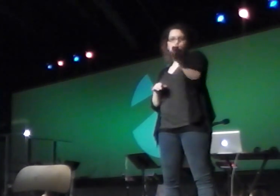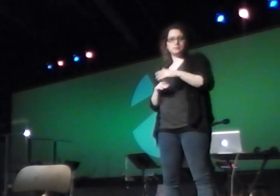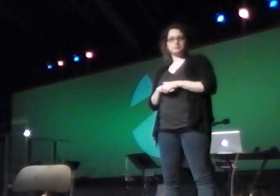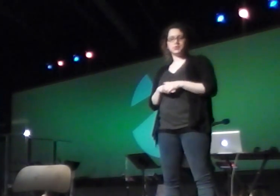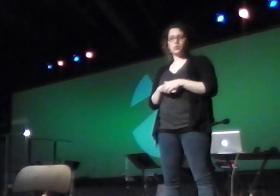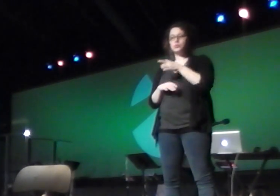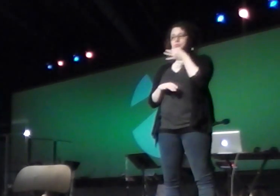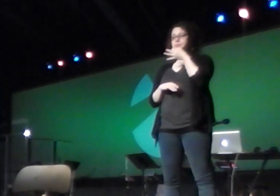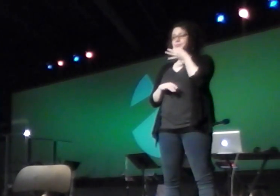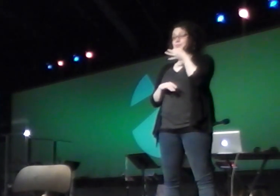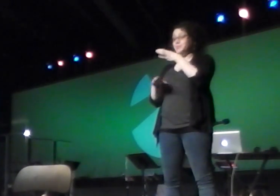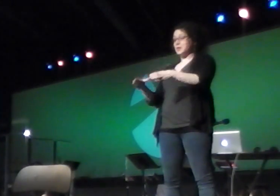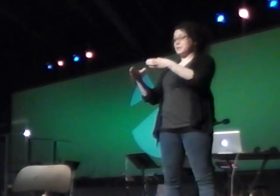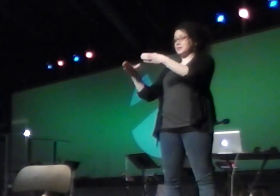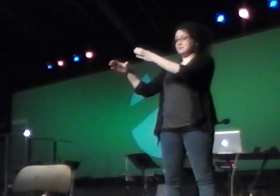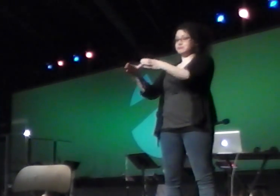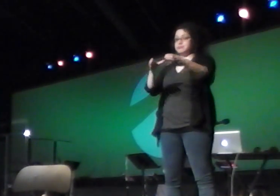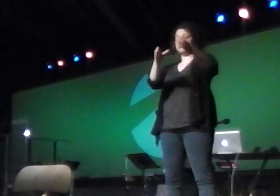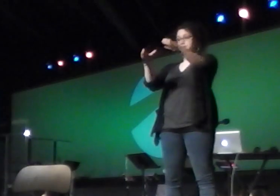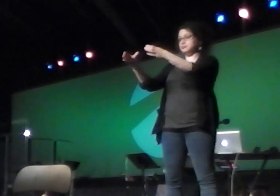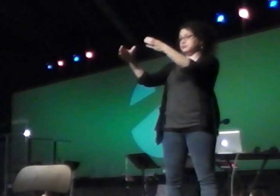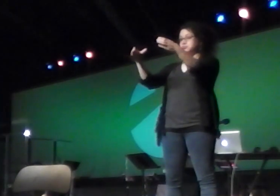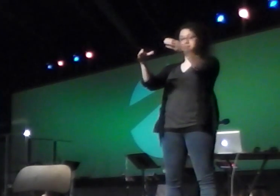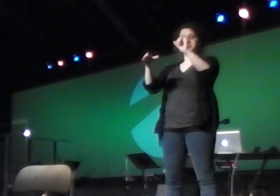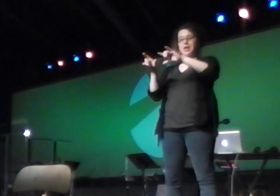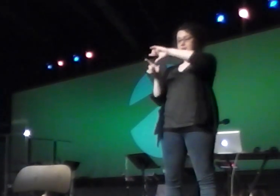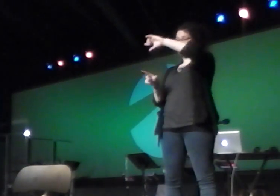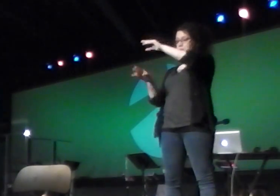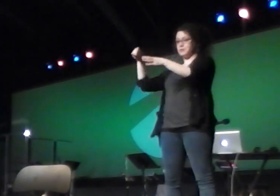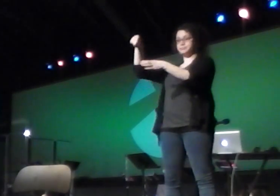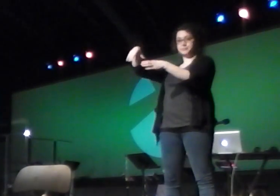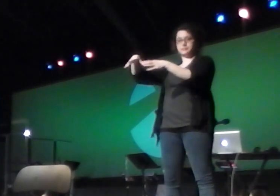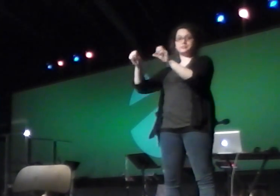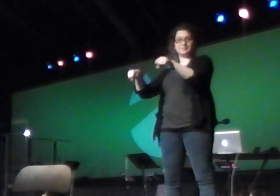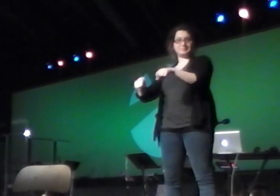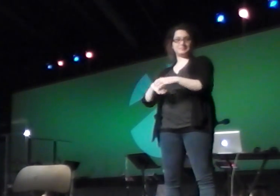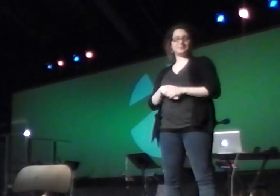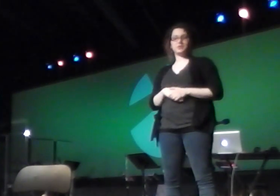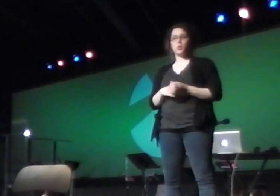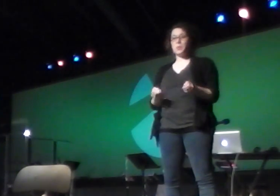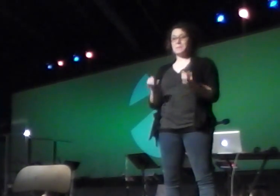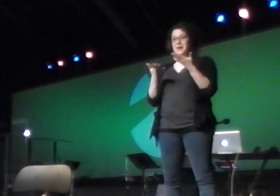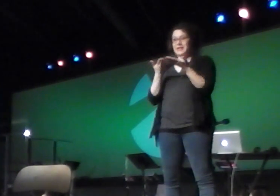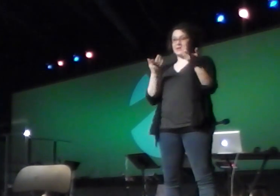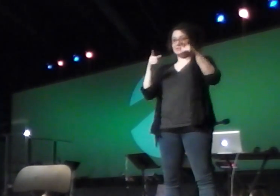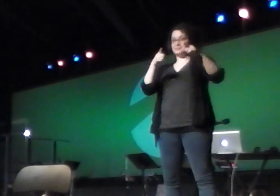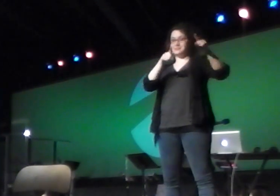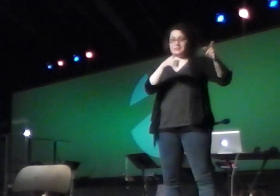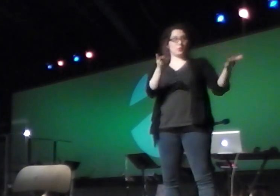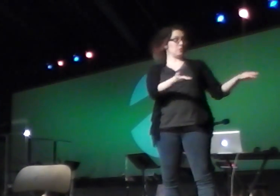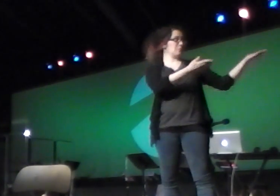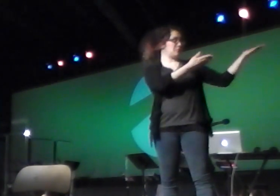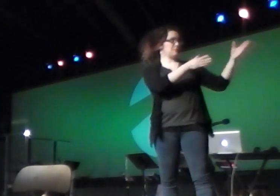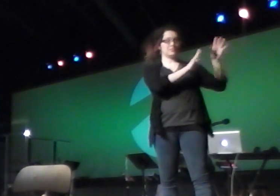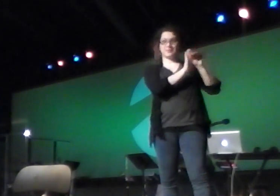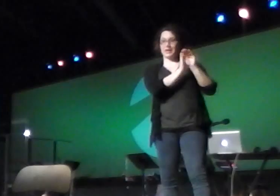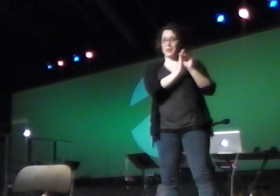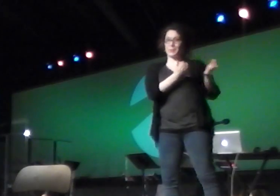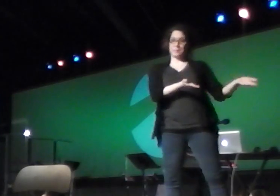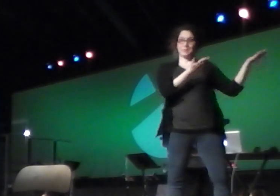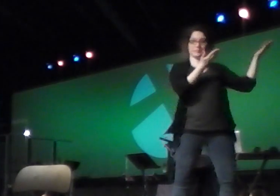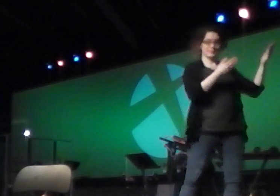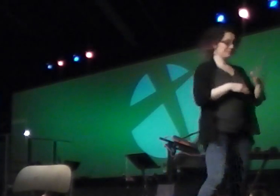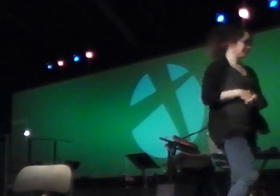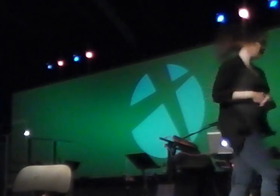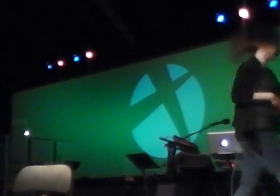baskets are going to come by, and just drop that in there. That would be great. Got a lot of things going on here at Frontline, so if I can direct your attentions to the video screens, Eric and Rick are